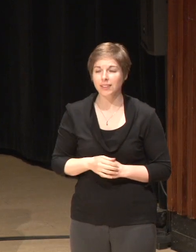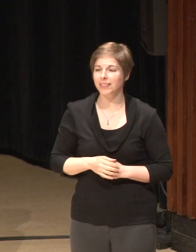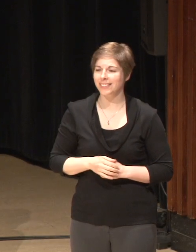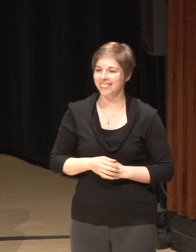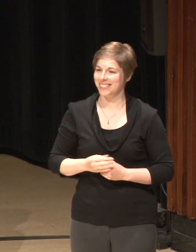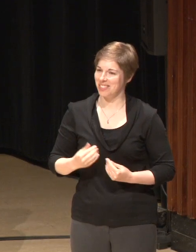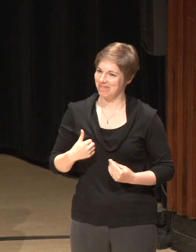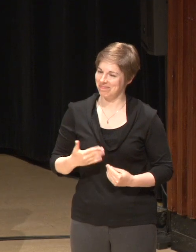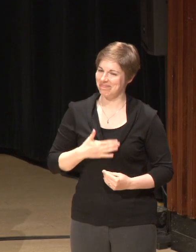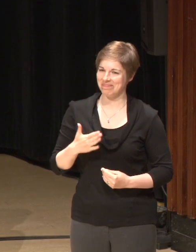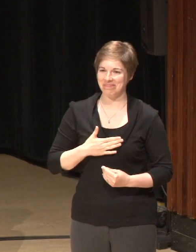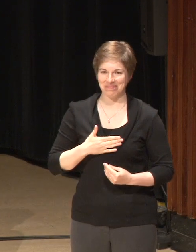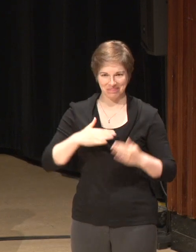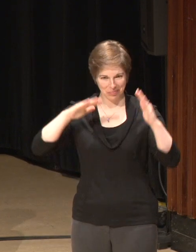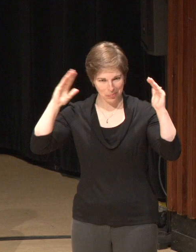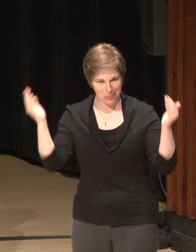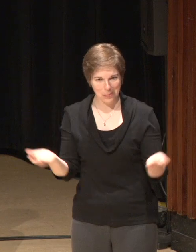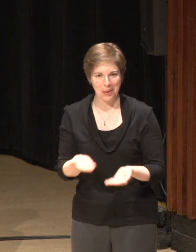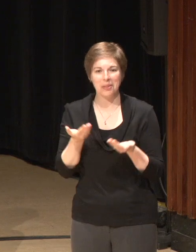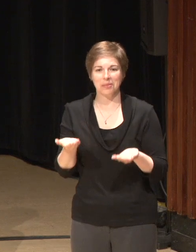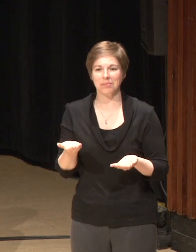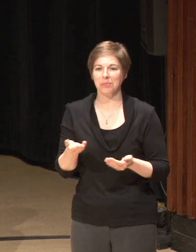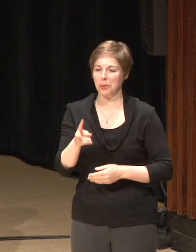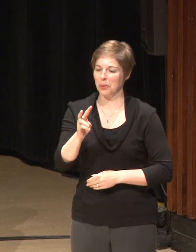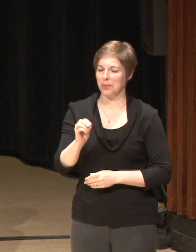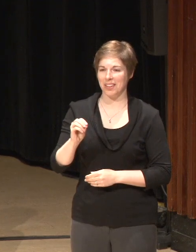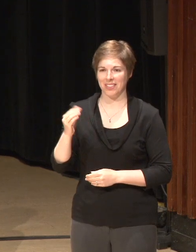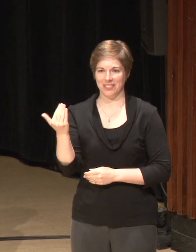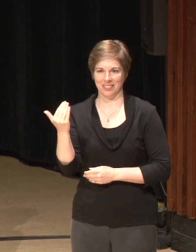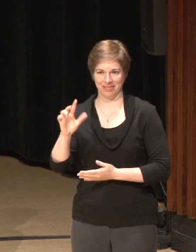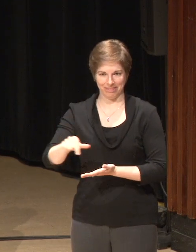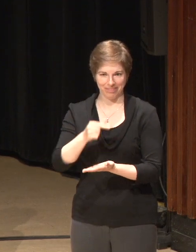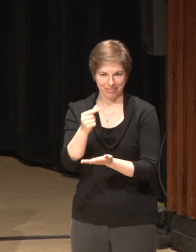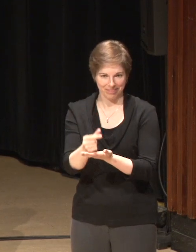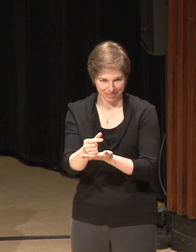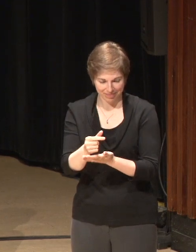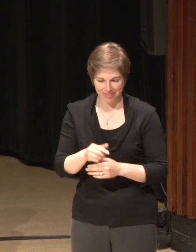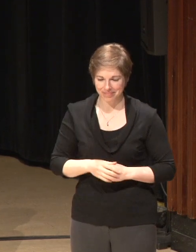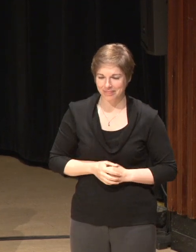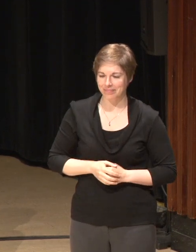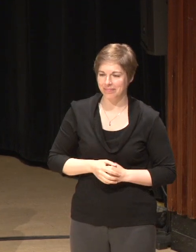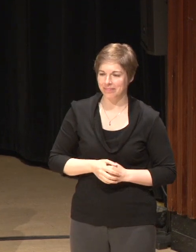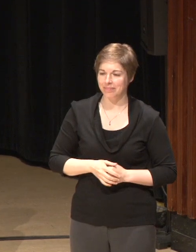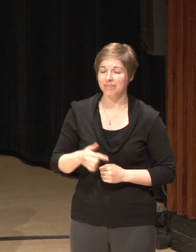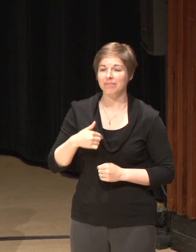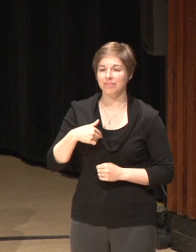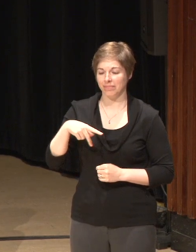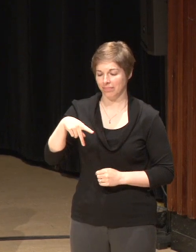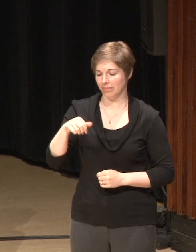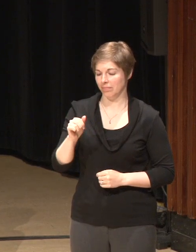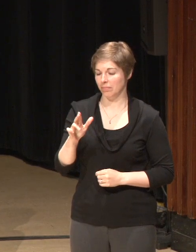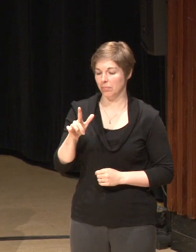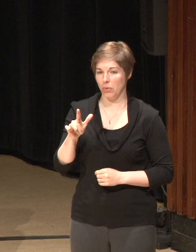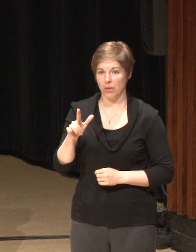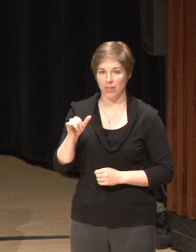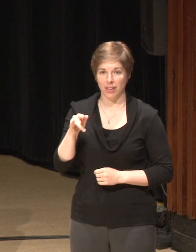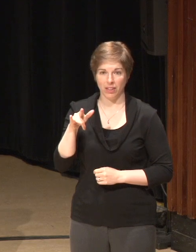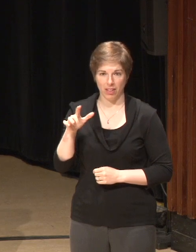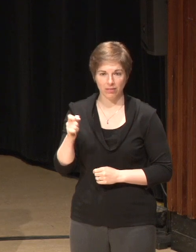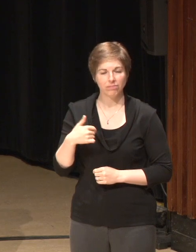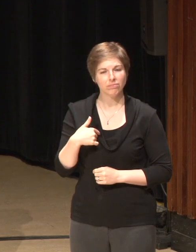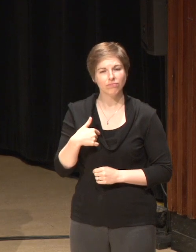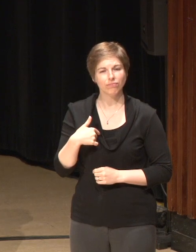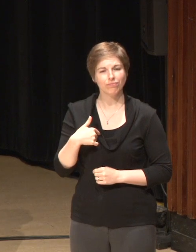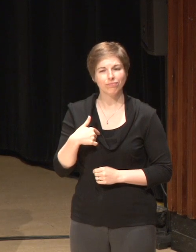our 2015 convocation ceremonies. My name is Paul Little, and I have the unique privilege to be the principal of the Waterfront